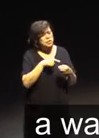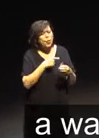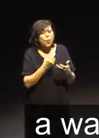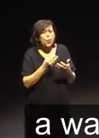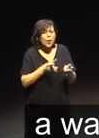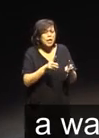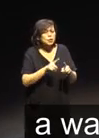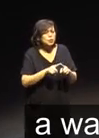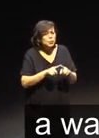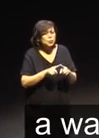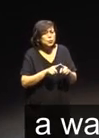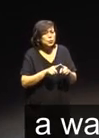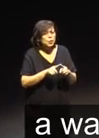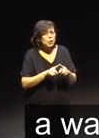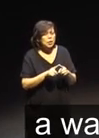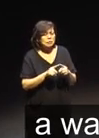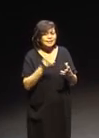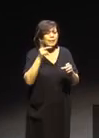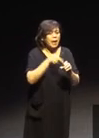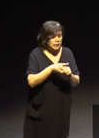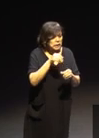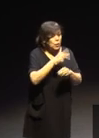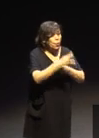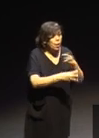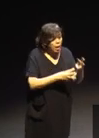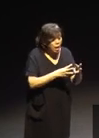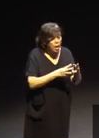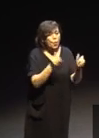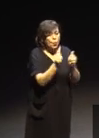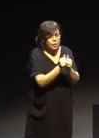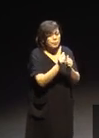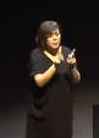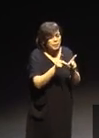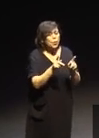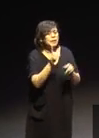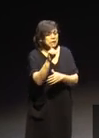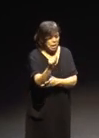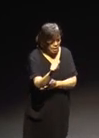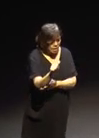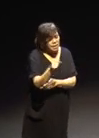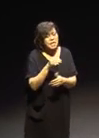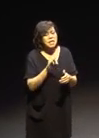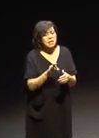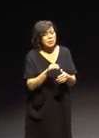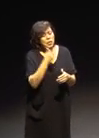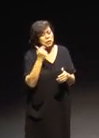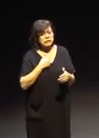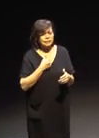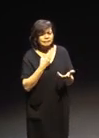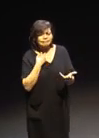and opening up the world of people with disabilities who sometimes you might feel that we are not able to enter for various reasons. Maybe they could be